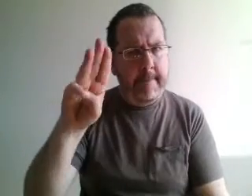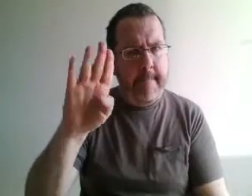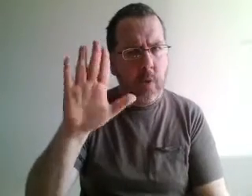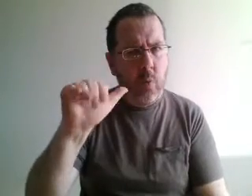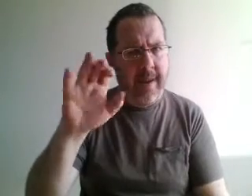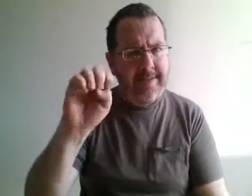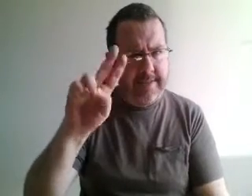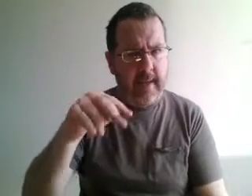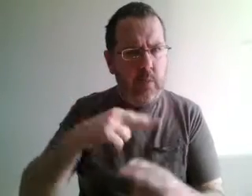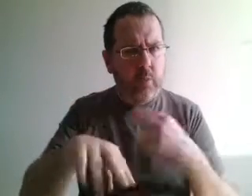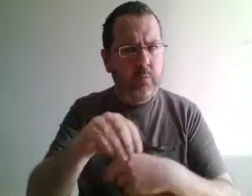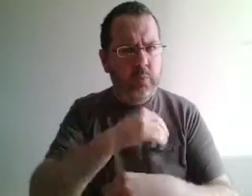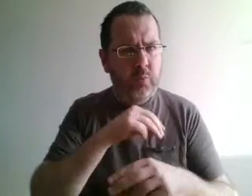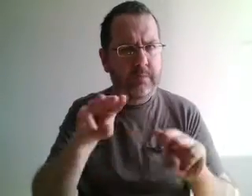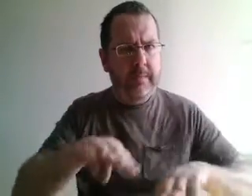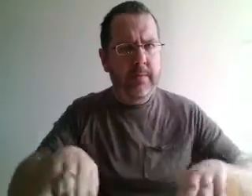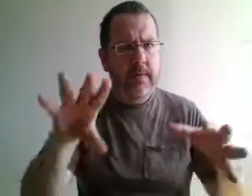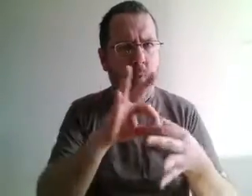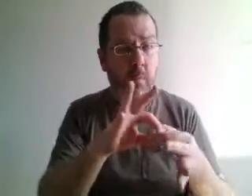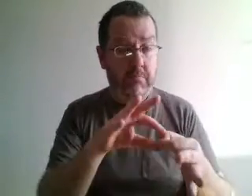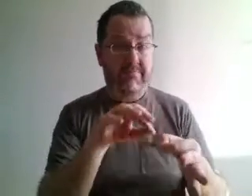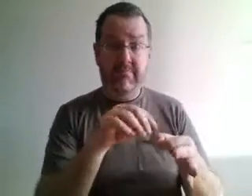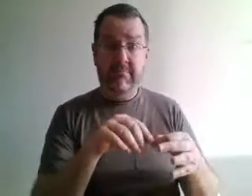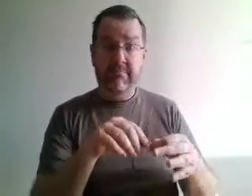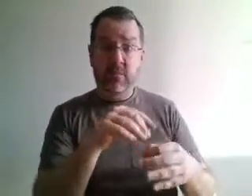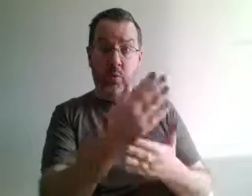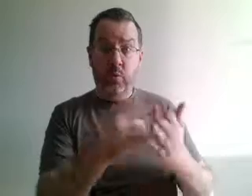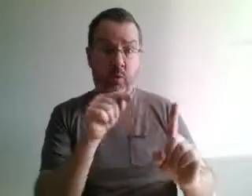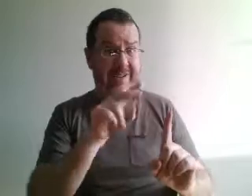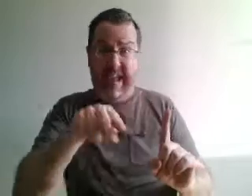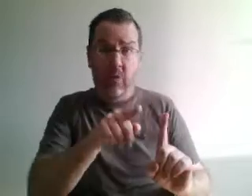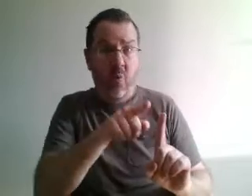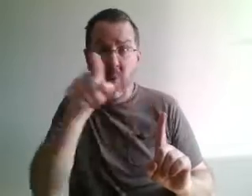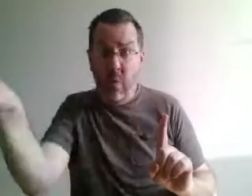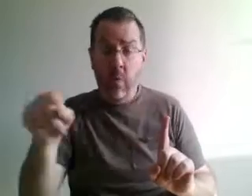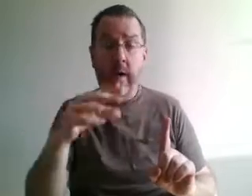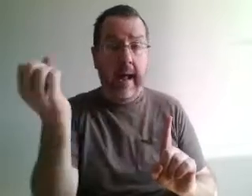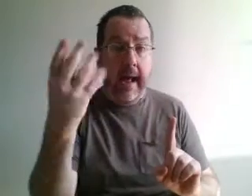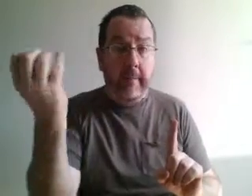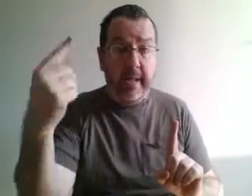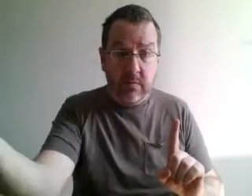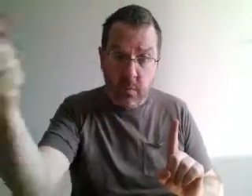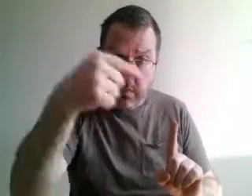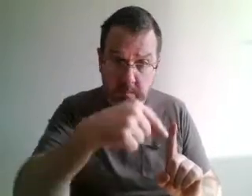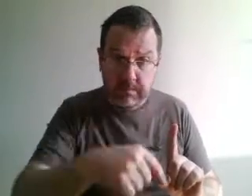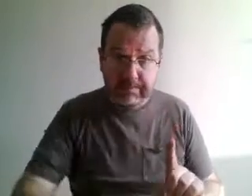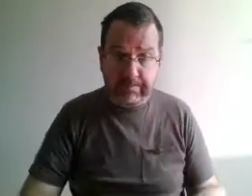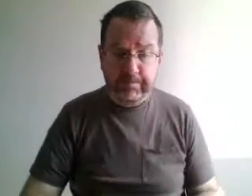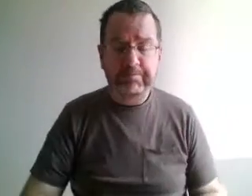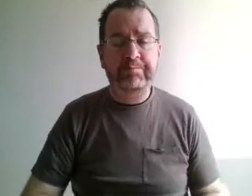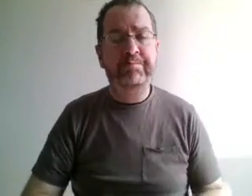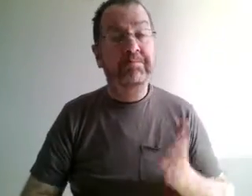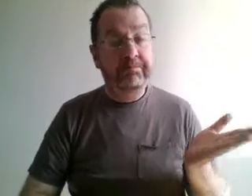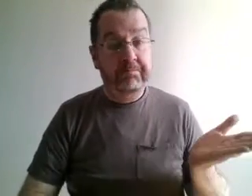of the people if the people cannot go to a drive-in centre. Nuala and Mary, a question. Sorry, go yeah, ahead. I could answer